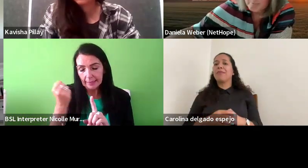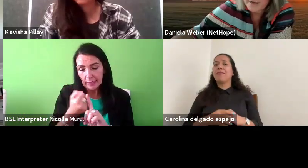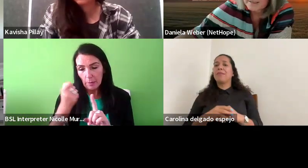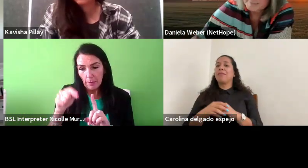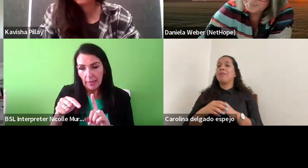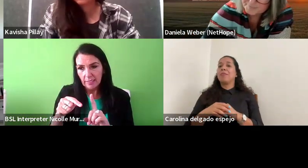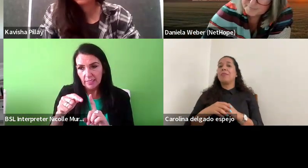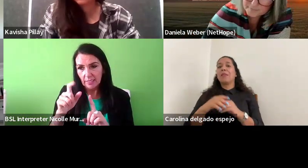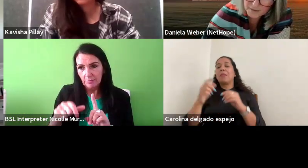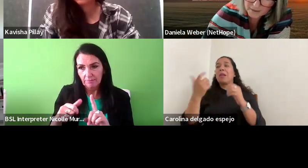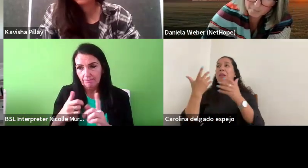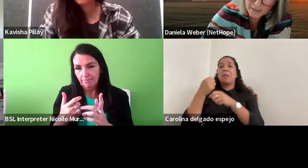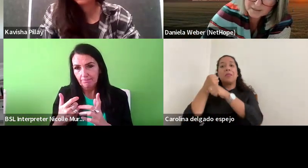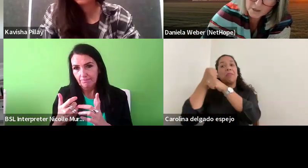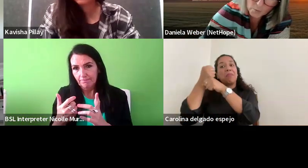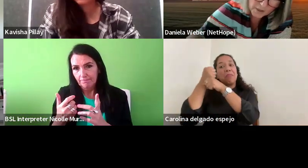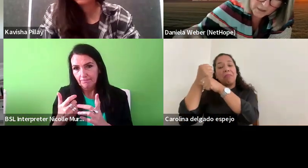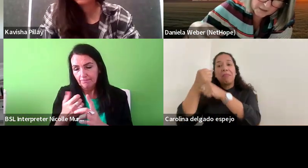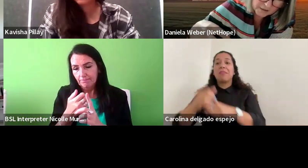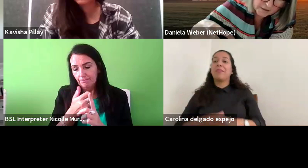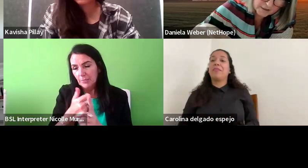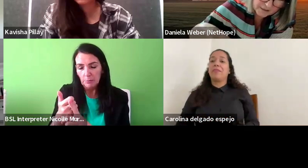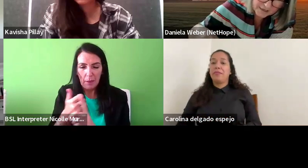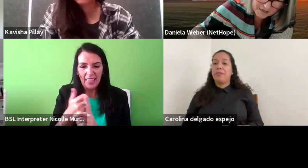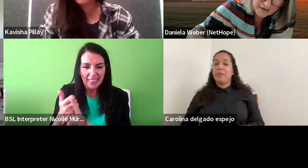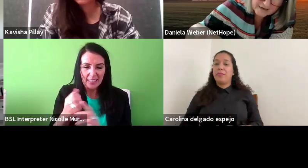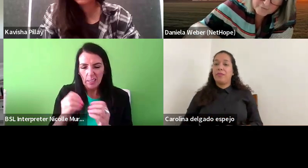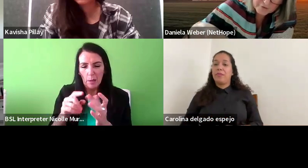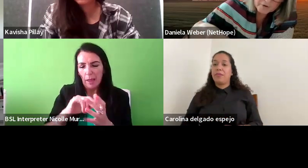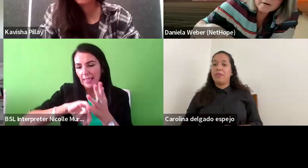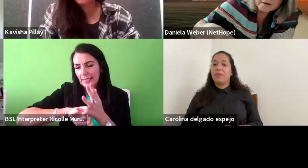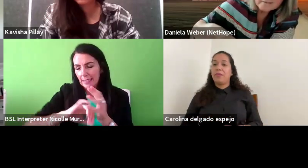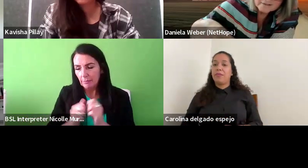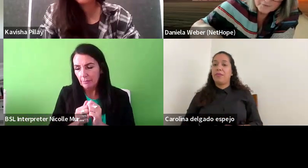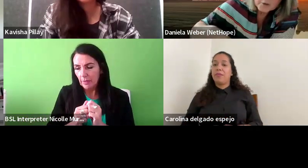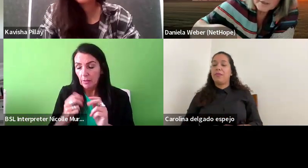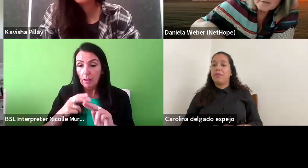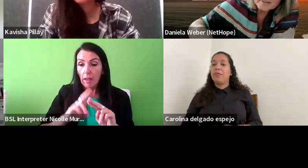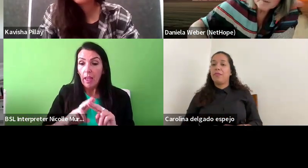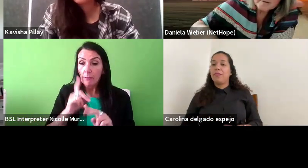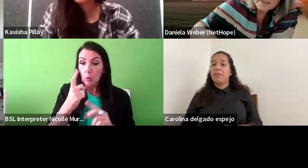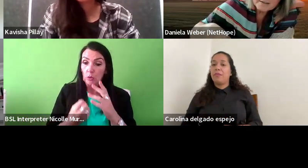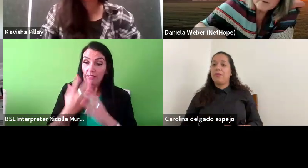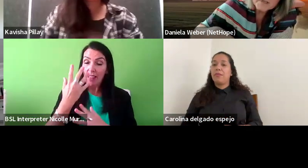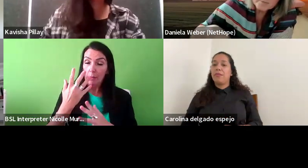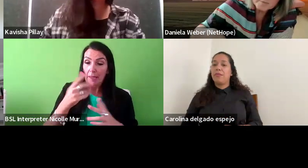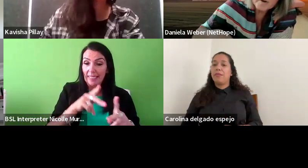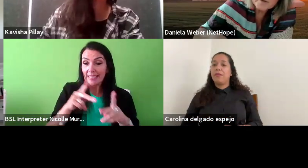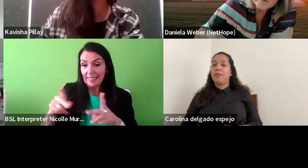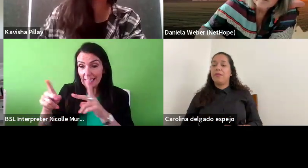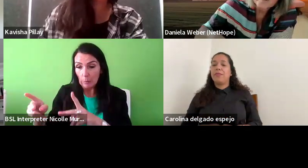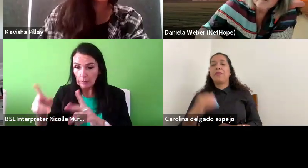impact this bias. So again, if you are developing systems like that, you need to